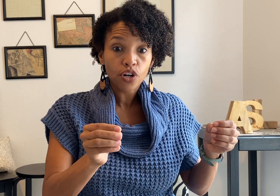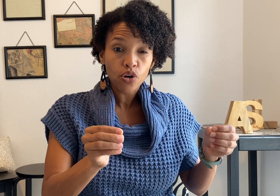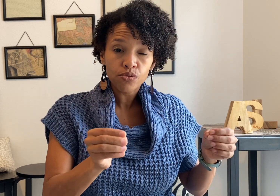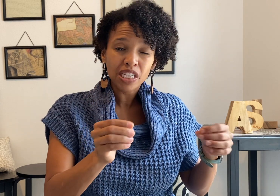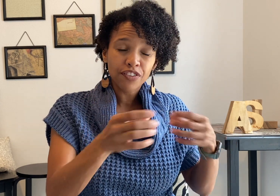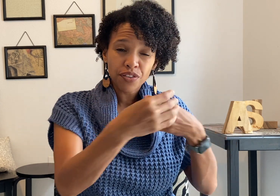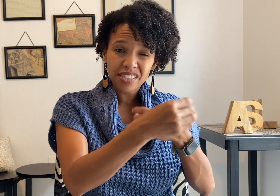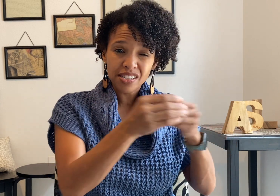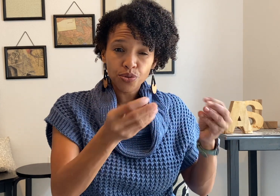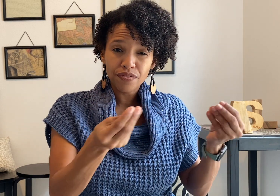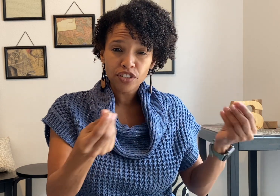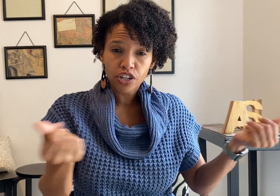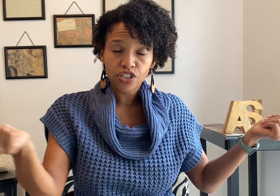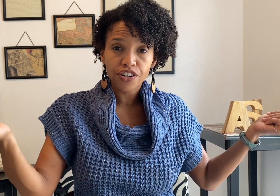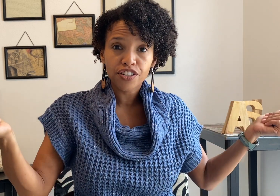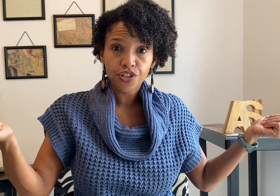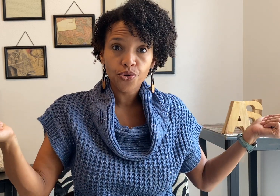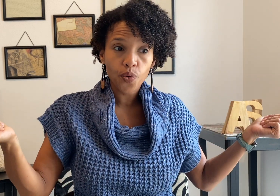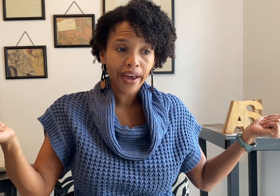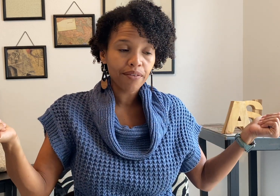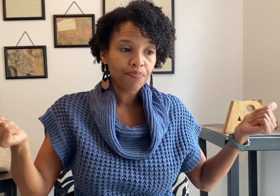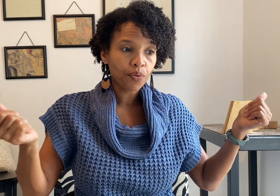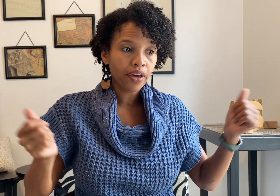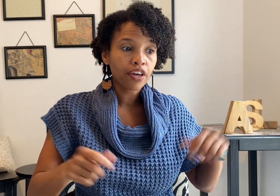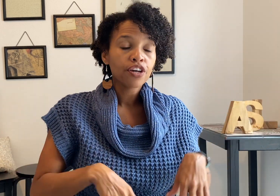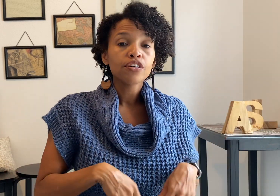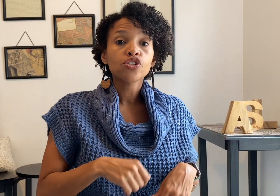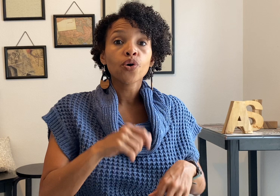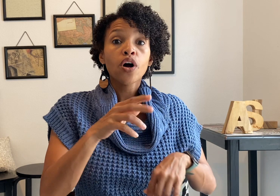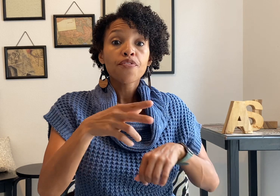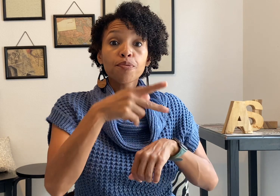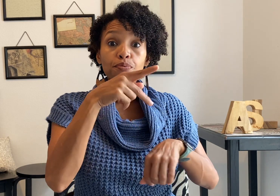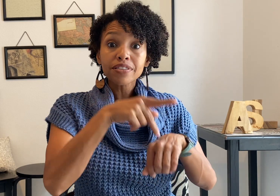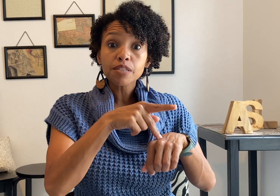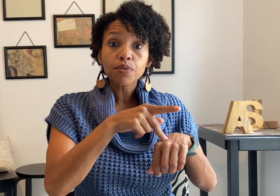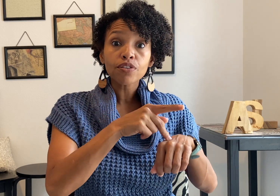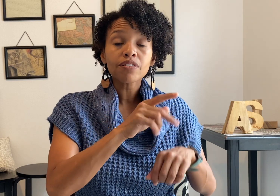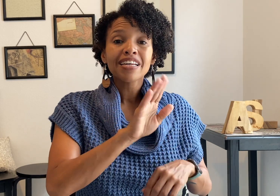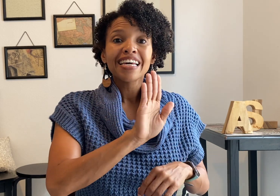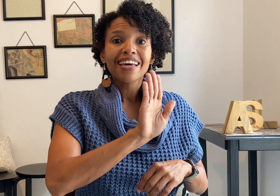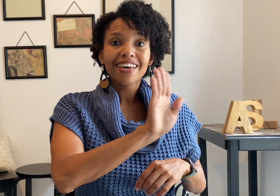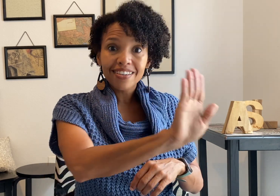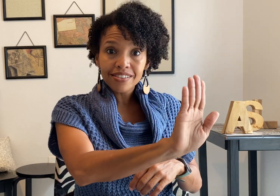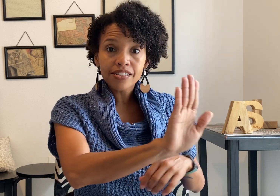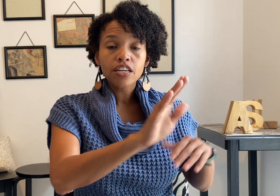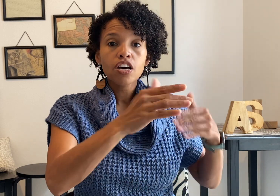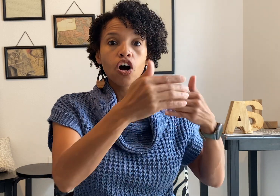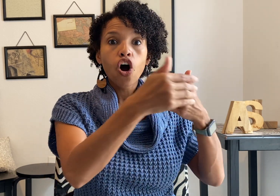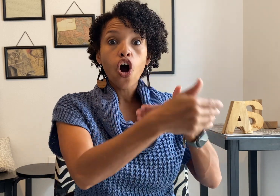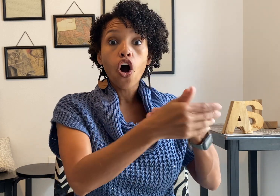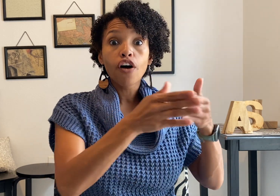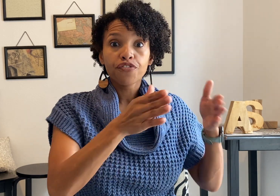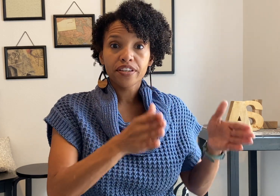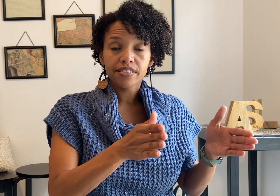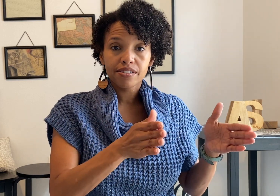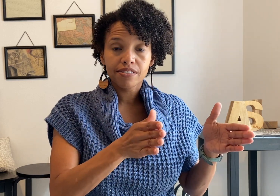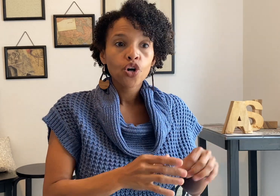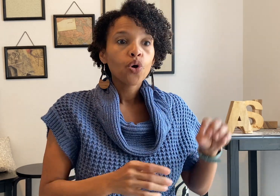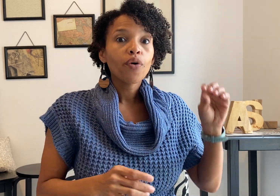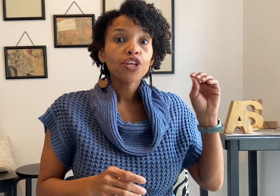O's, even though this is sort of starting to go away. Okay? So the principal, his office. When you